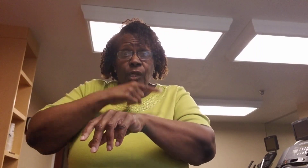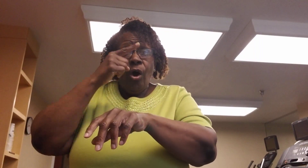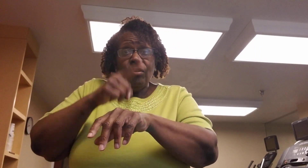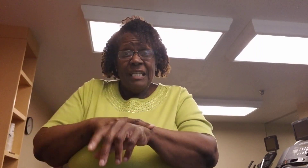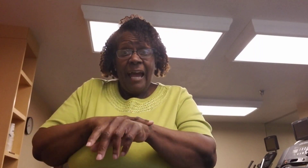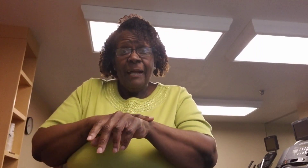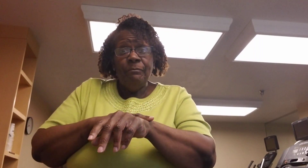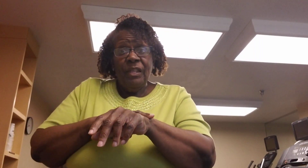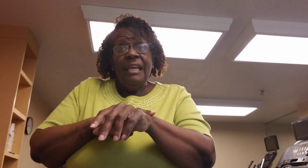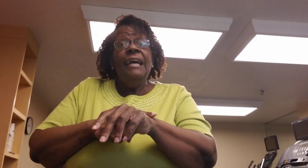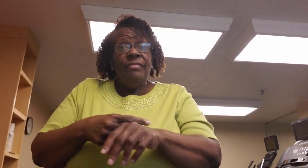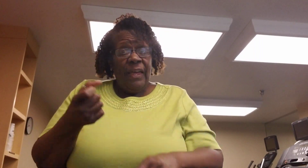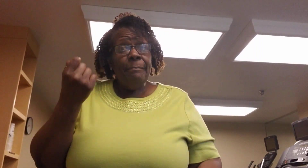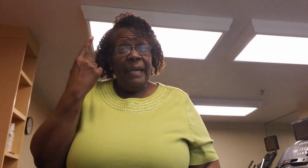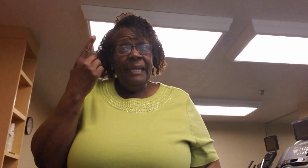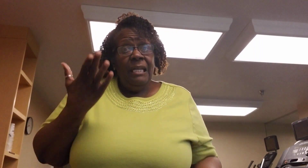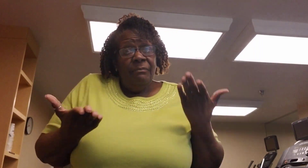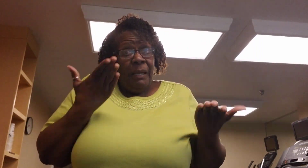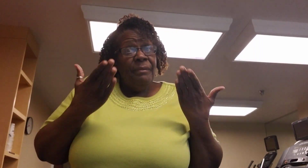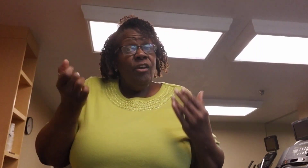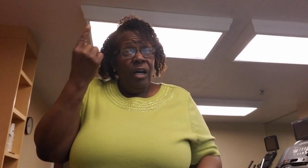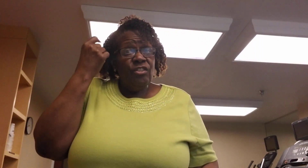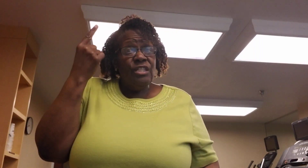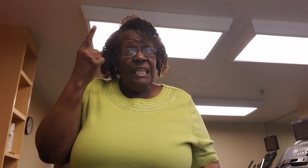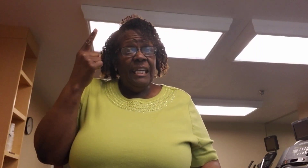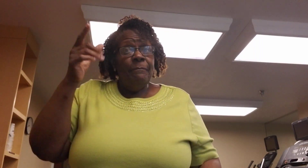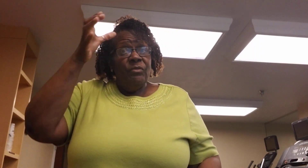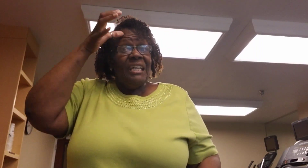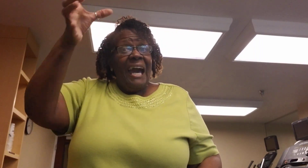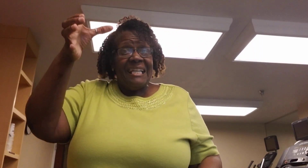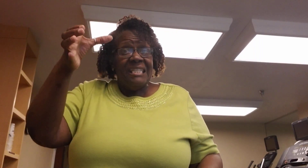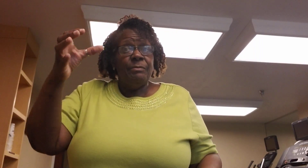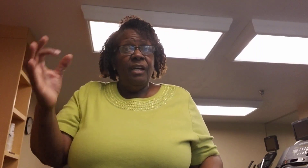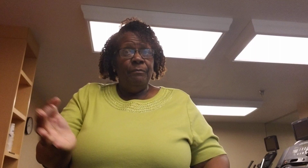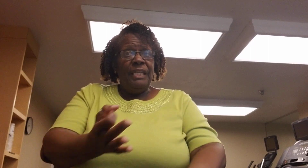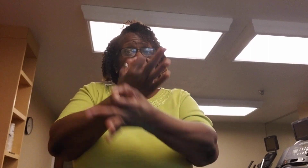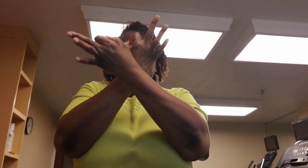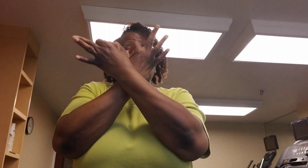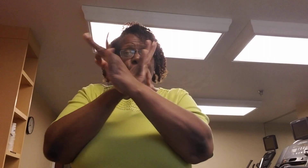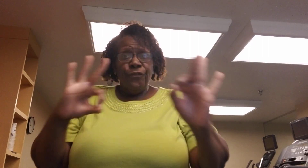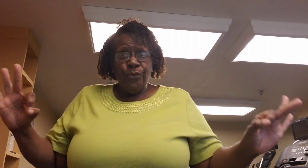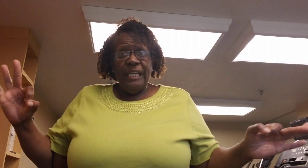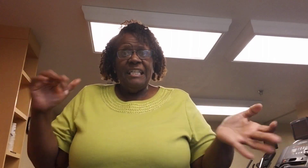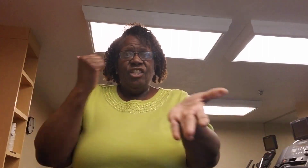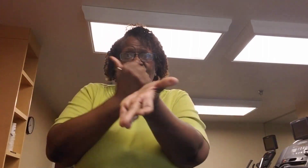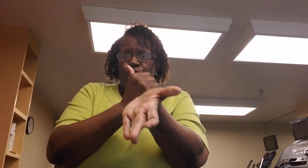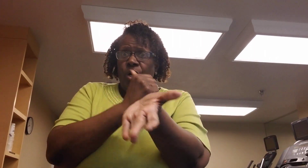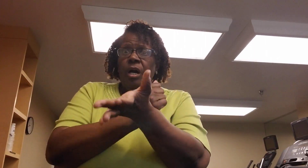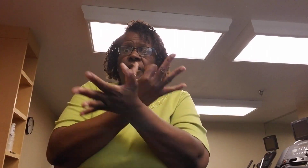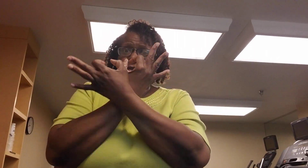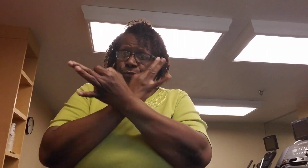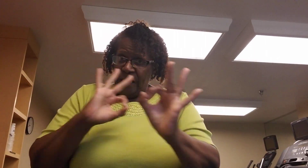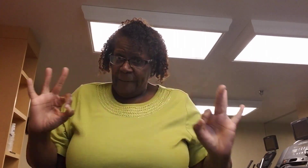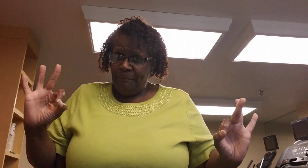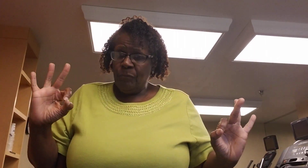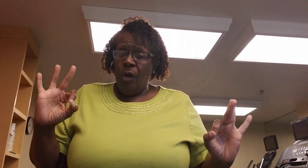long time, they may, maybe they'll understand the concept of being free, as in drug free,